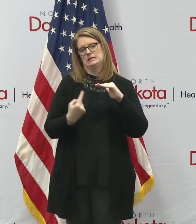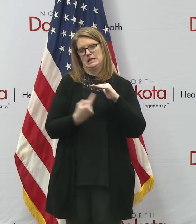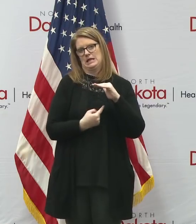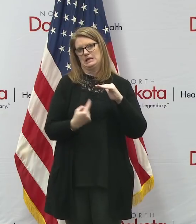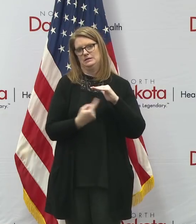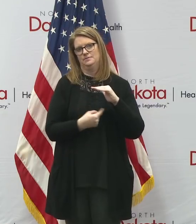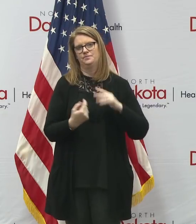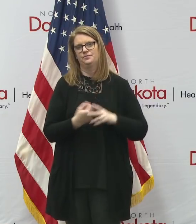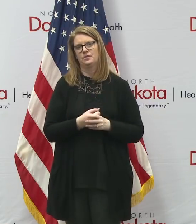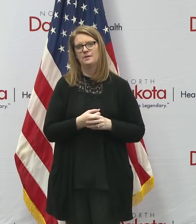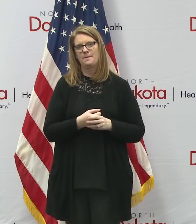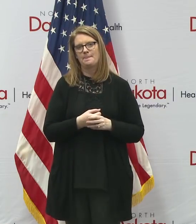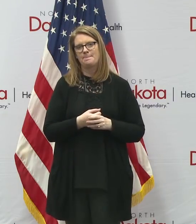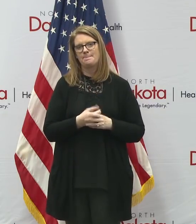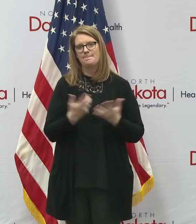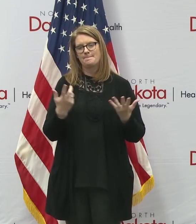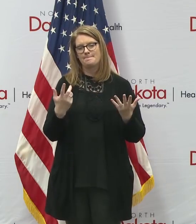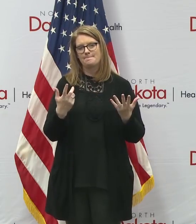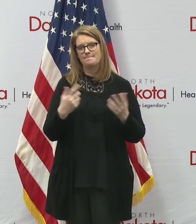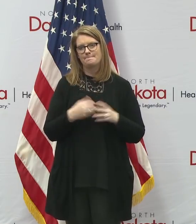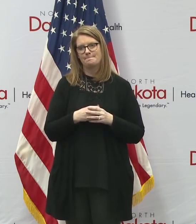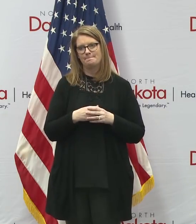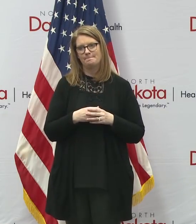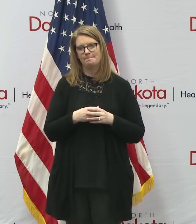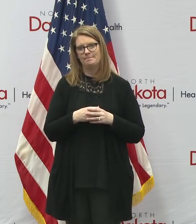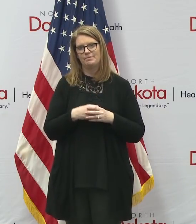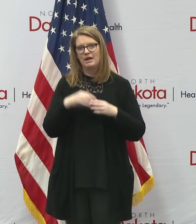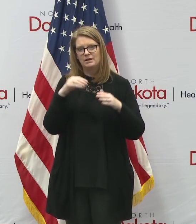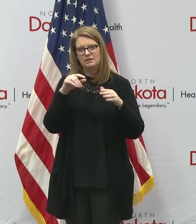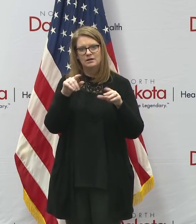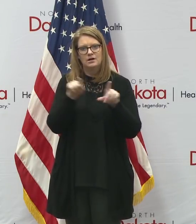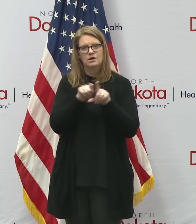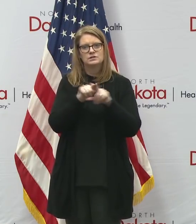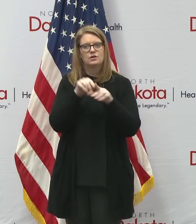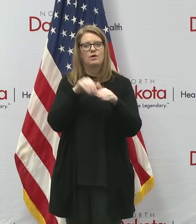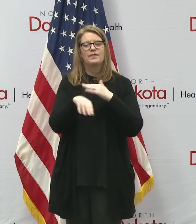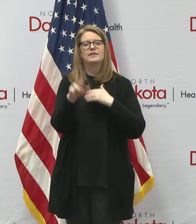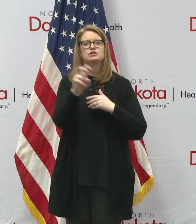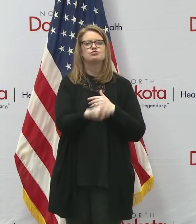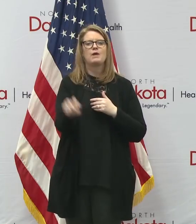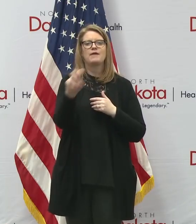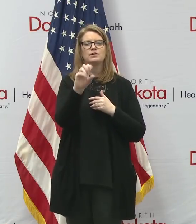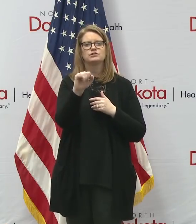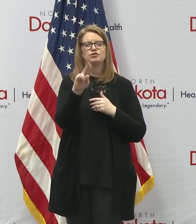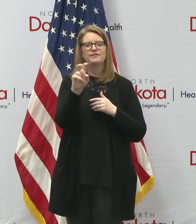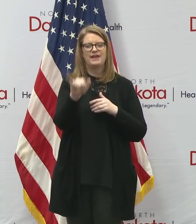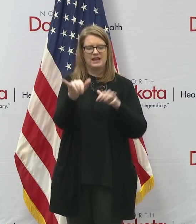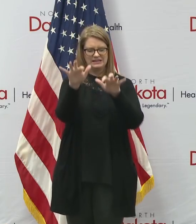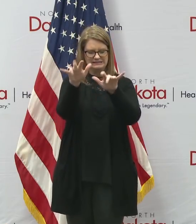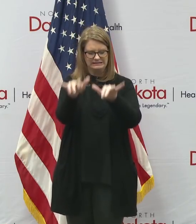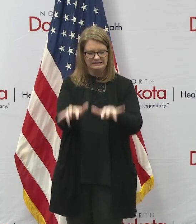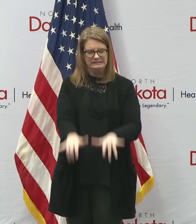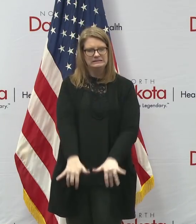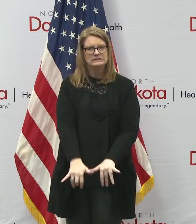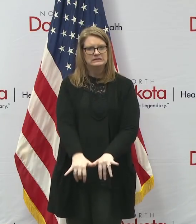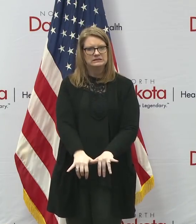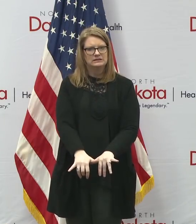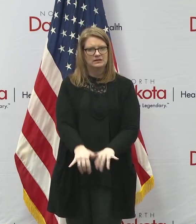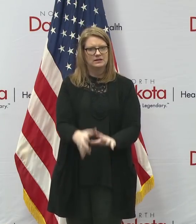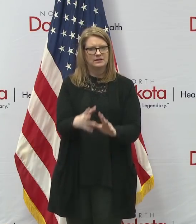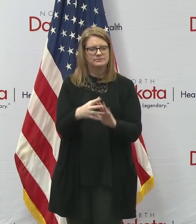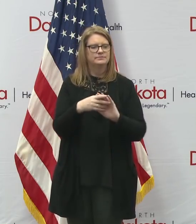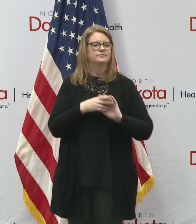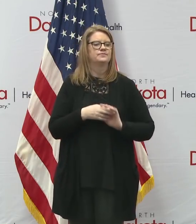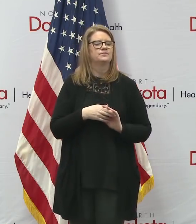also to go on the travel survey, health.nd.gov, and put your information out there. The other